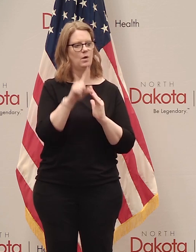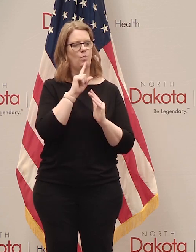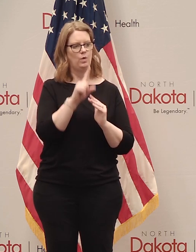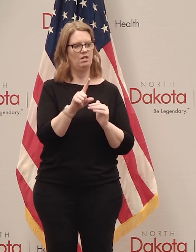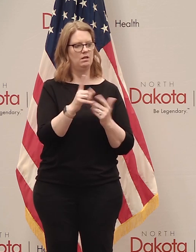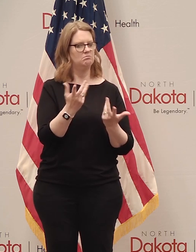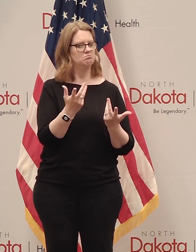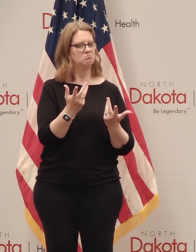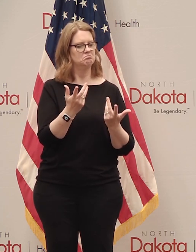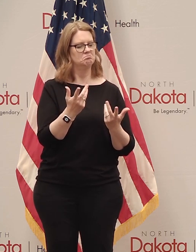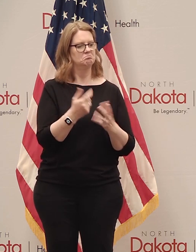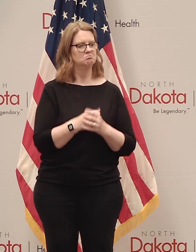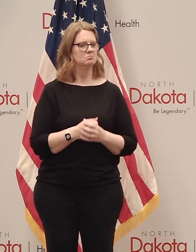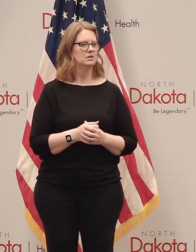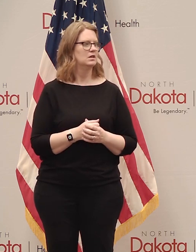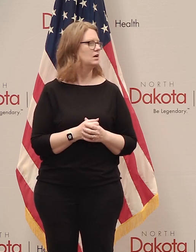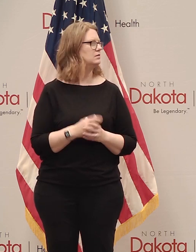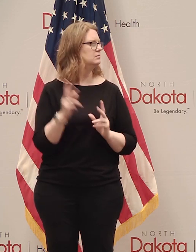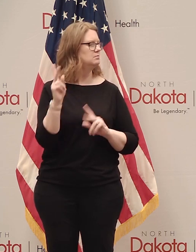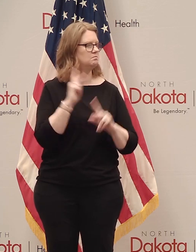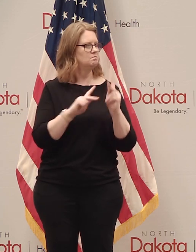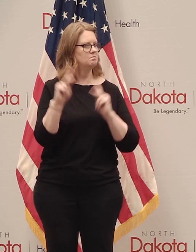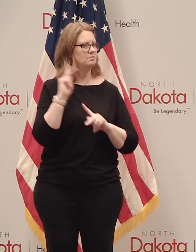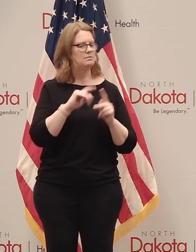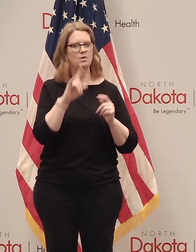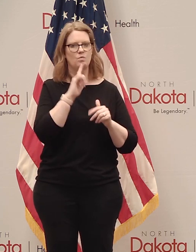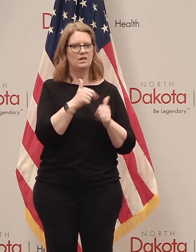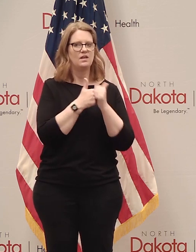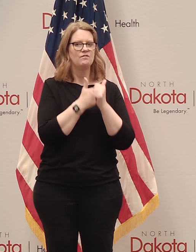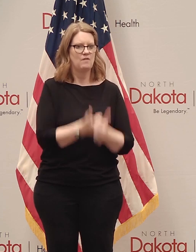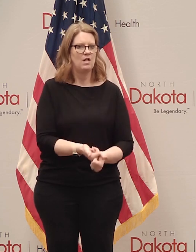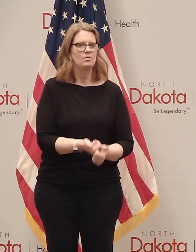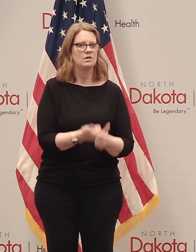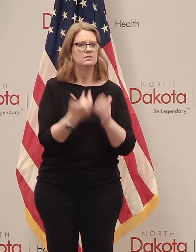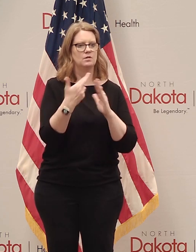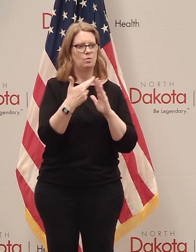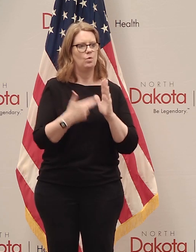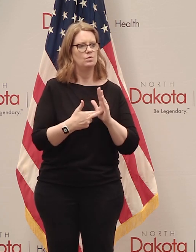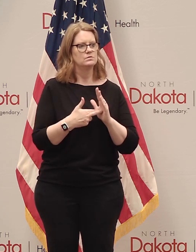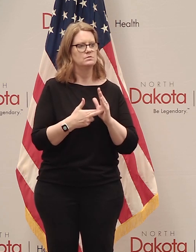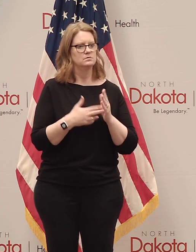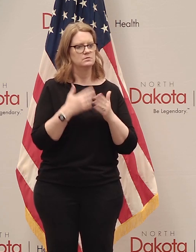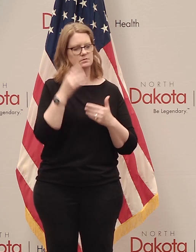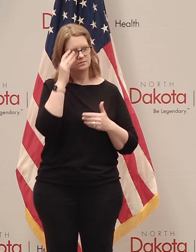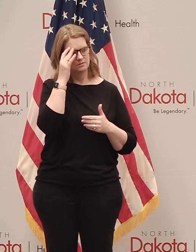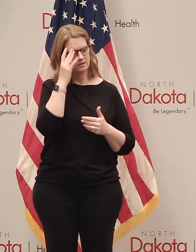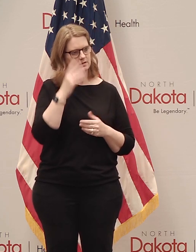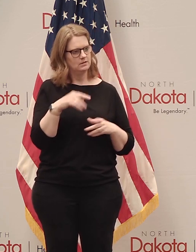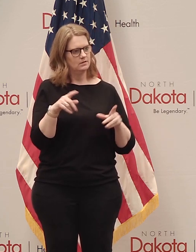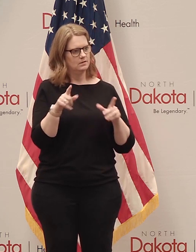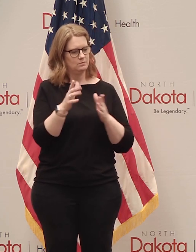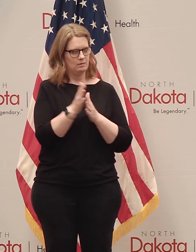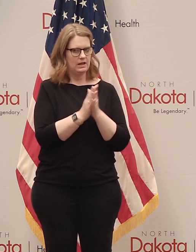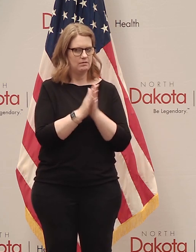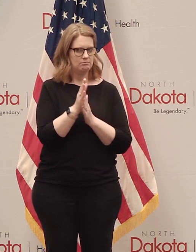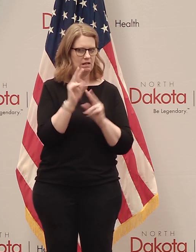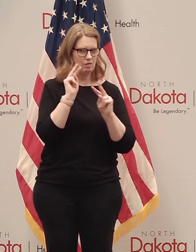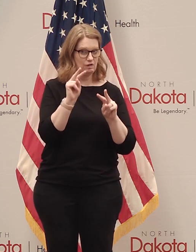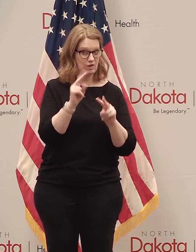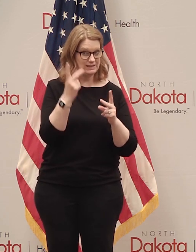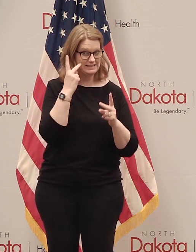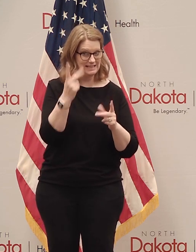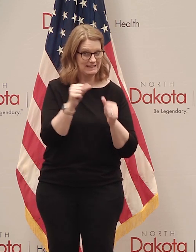really high compliance around all of those guidelines and procedures, and we look forward to seeing that